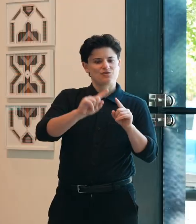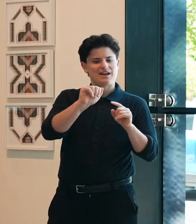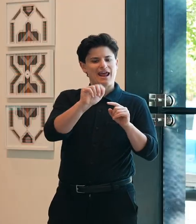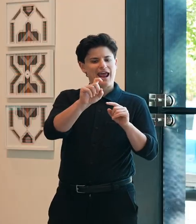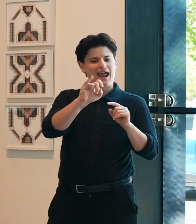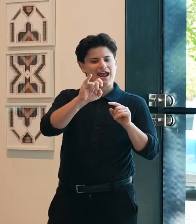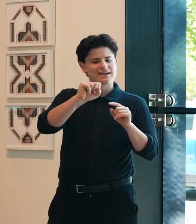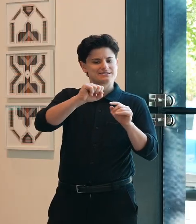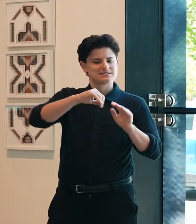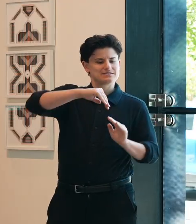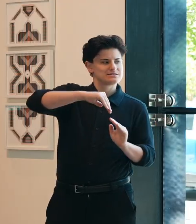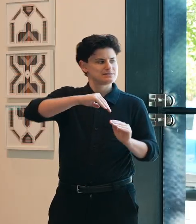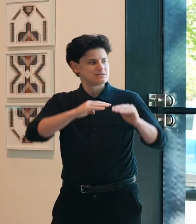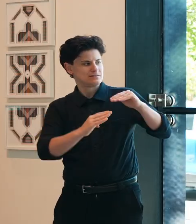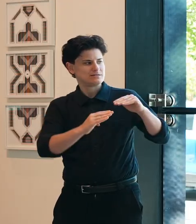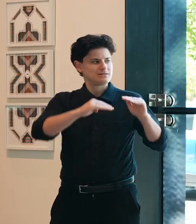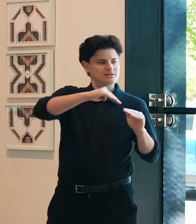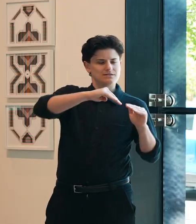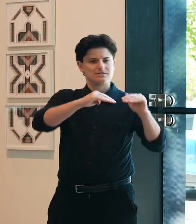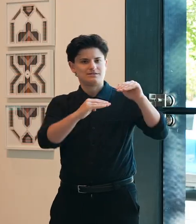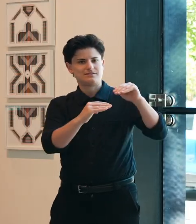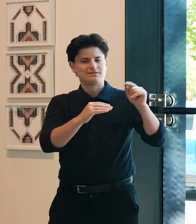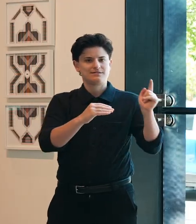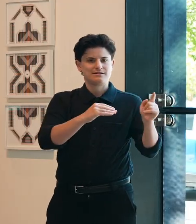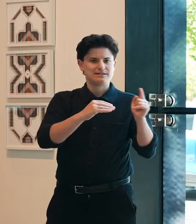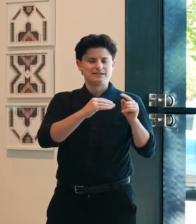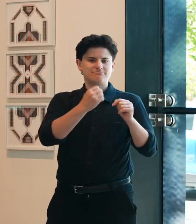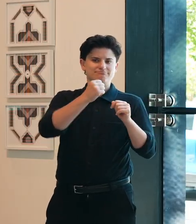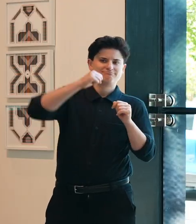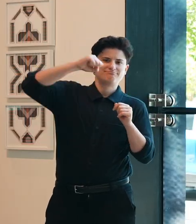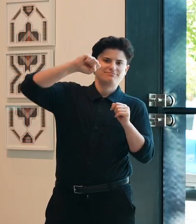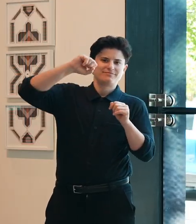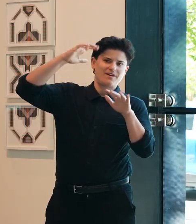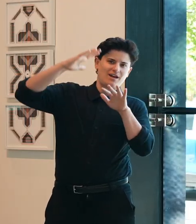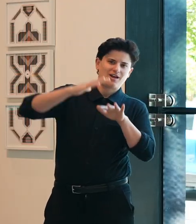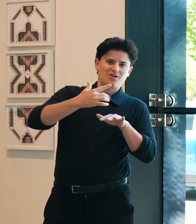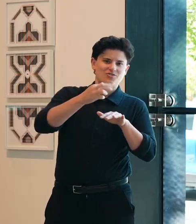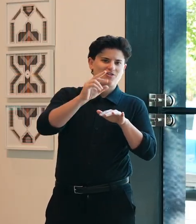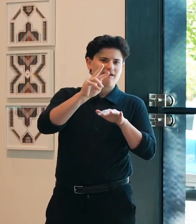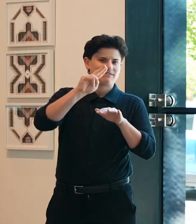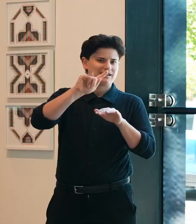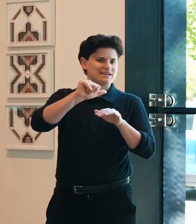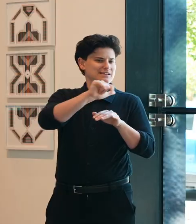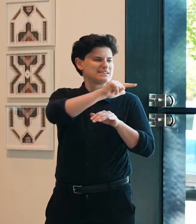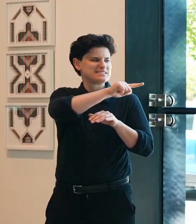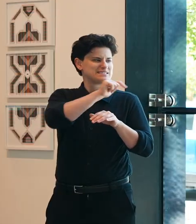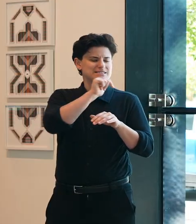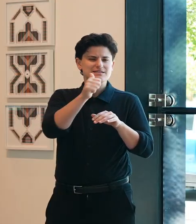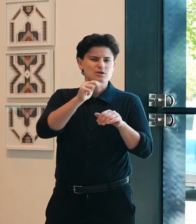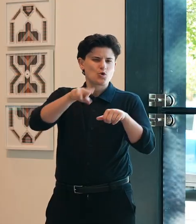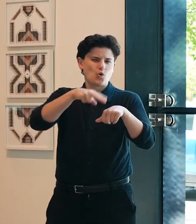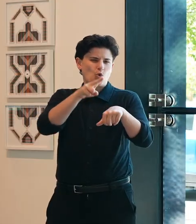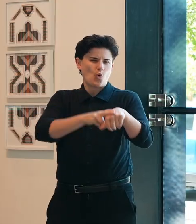kind of defies, it's not a normal vessel, so.